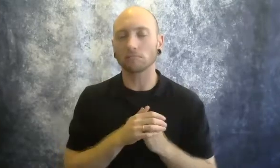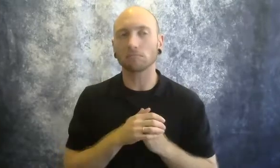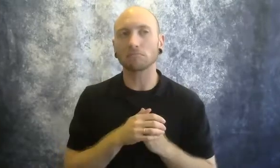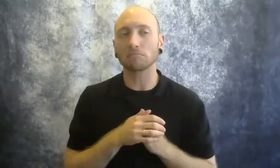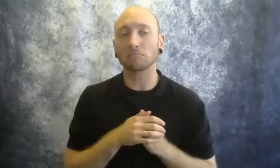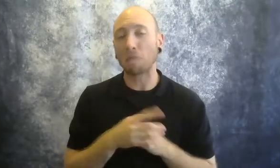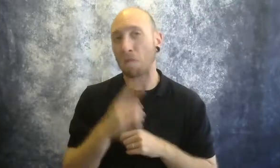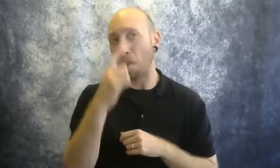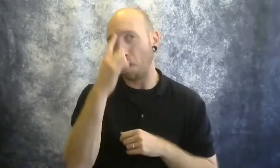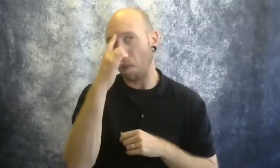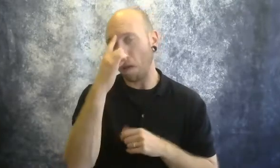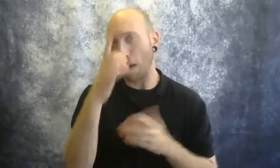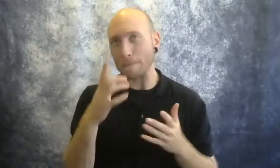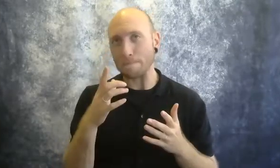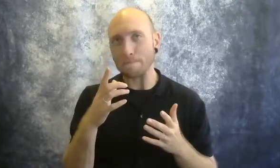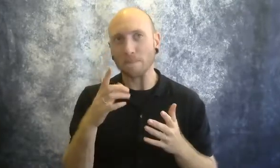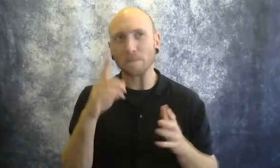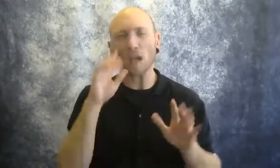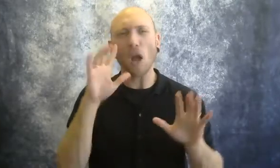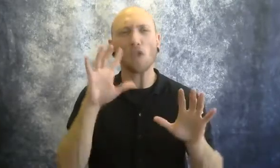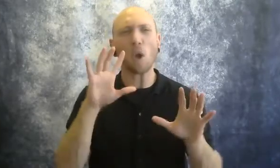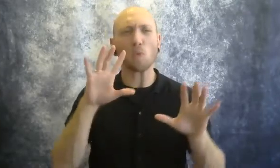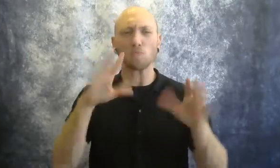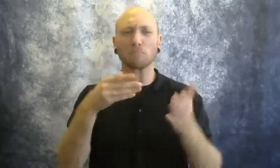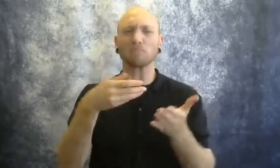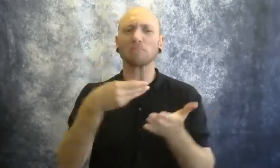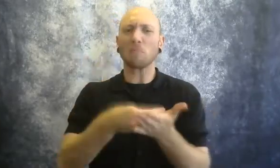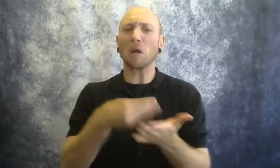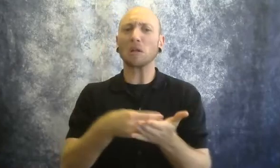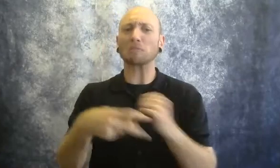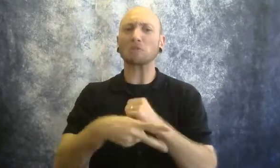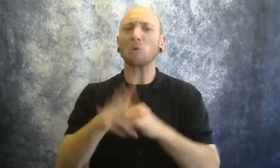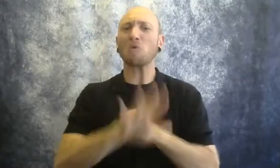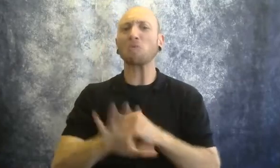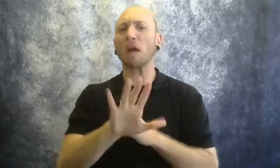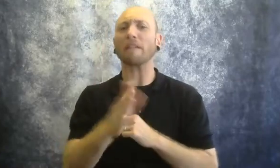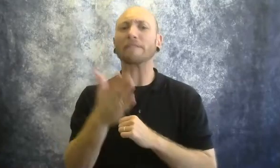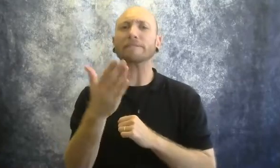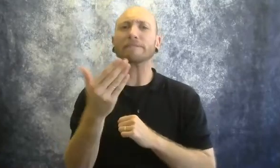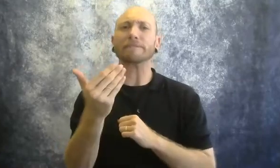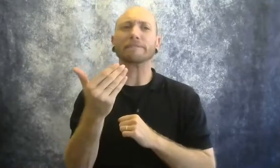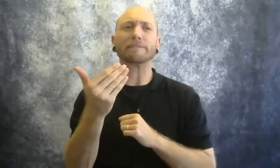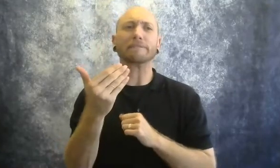So the money that I stole, I figured, I don't know how accurate it was, but I figured $1,500, and that was probably